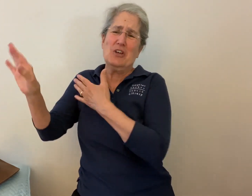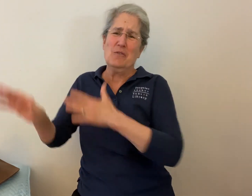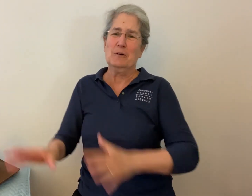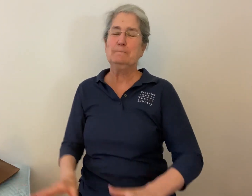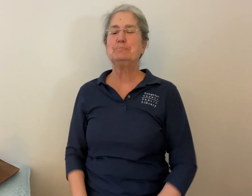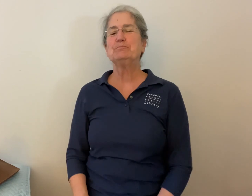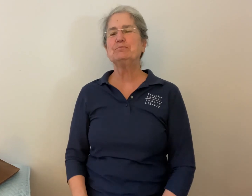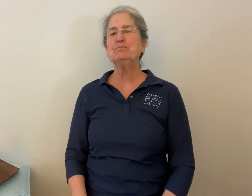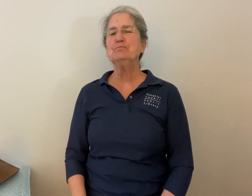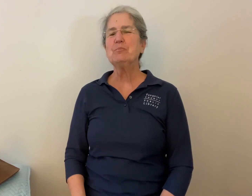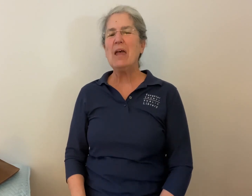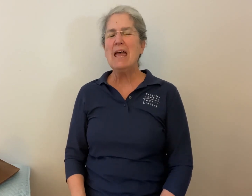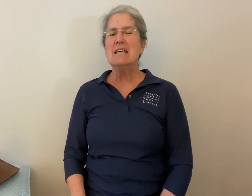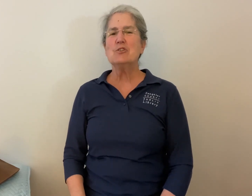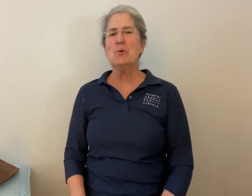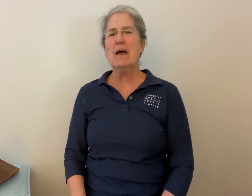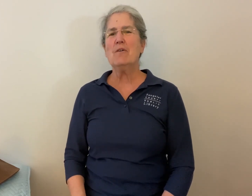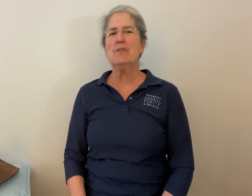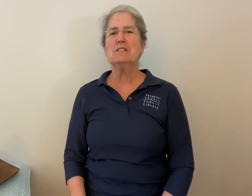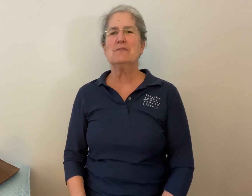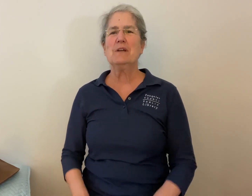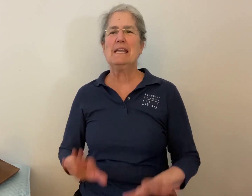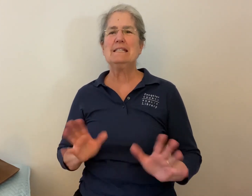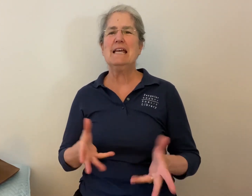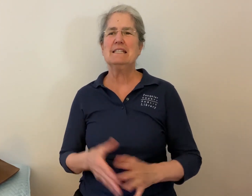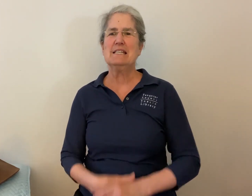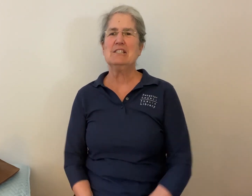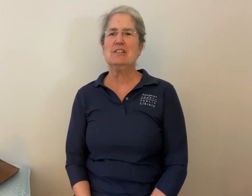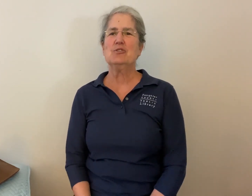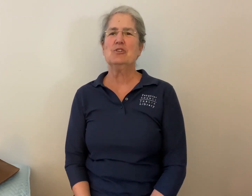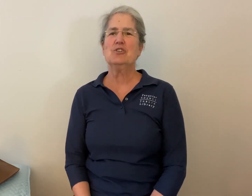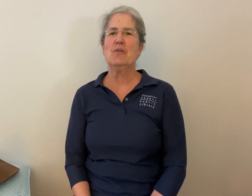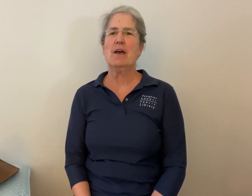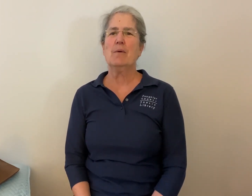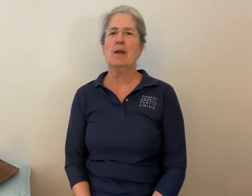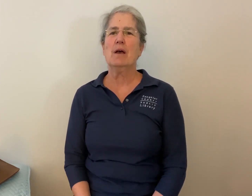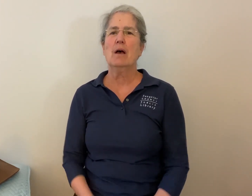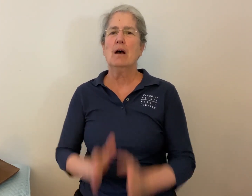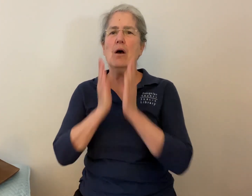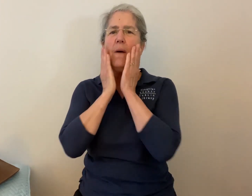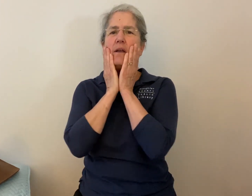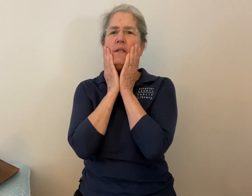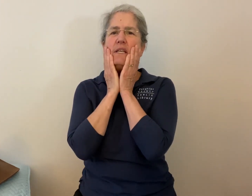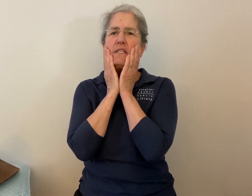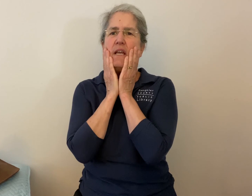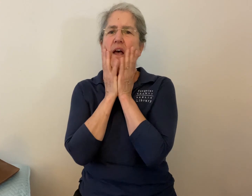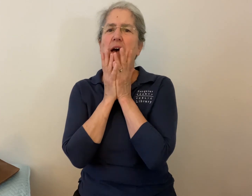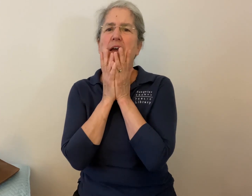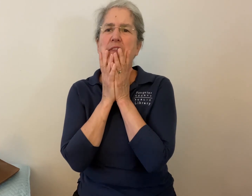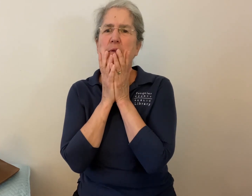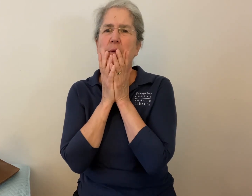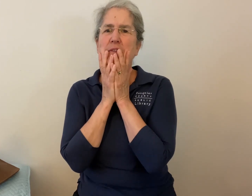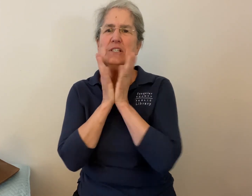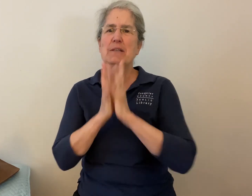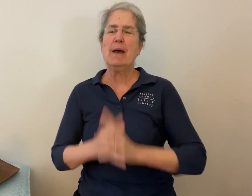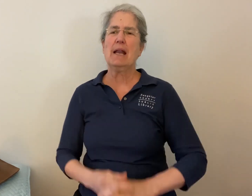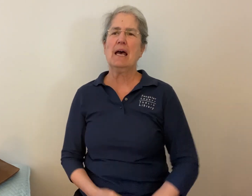over. So you have all those different intensities that you could show that way. Oh my goodness, I think we're just about out